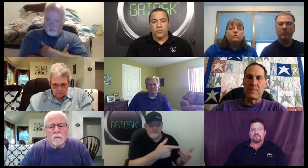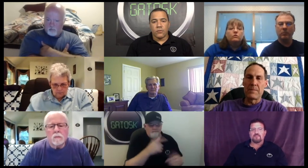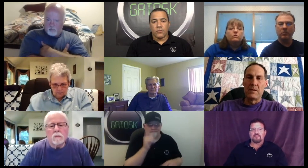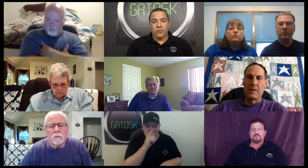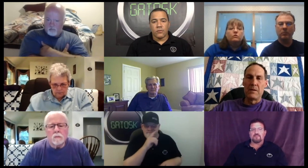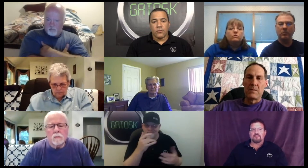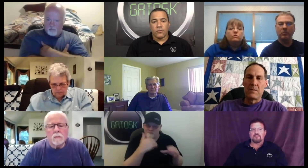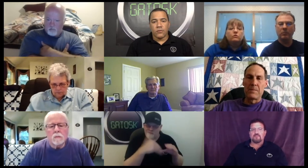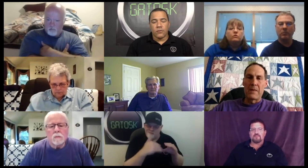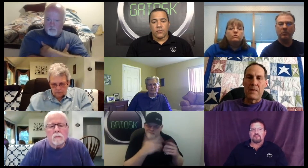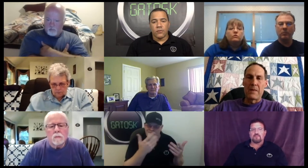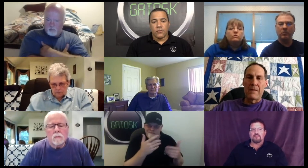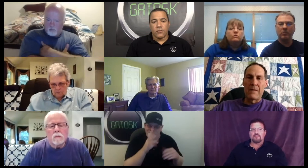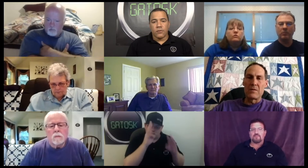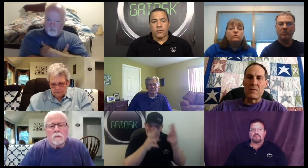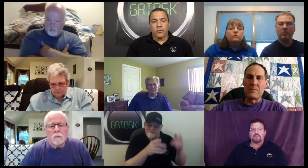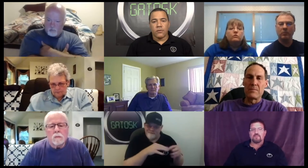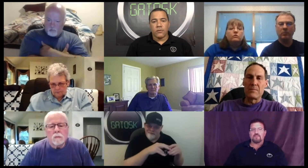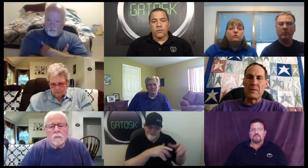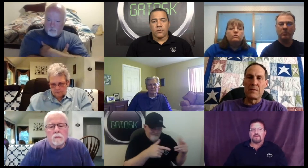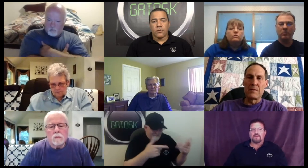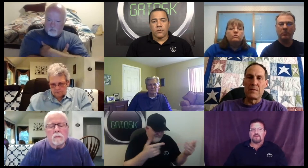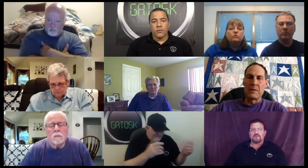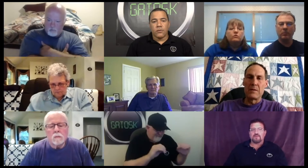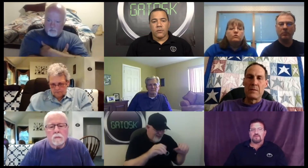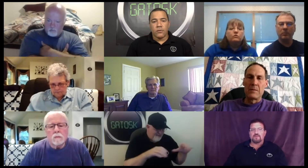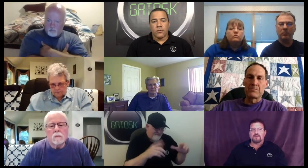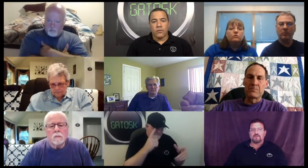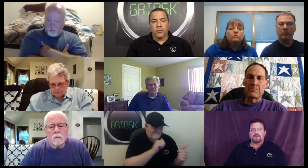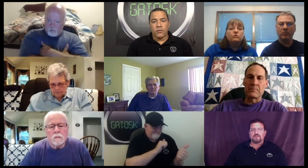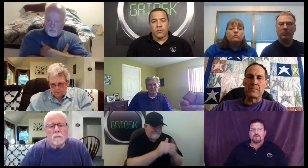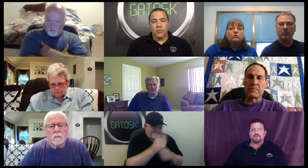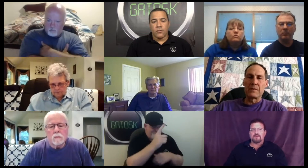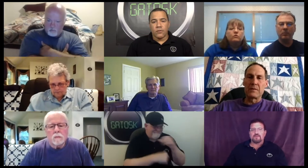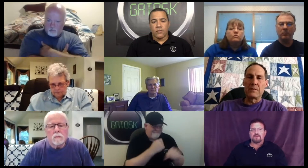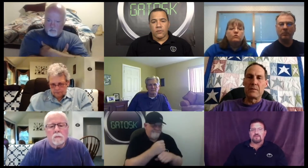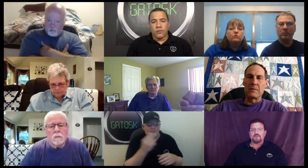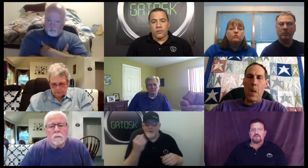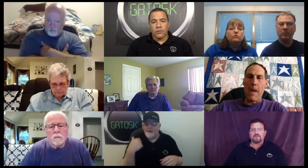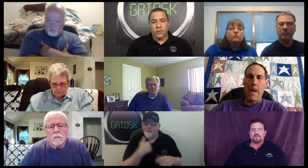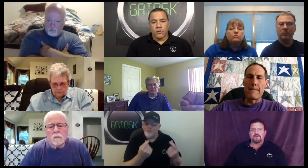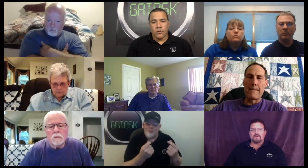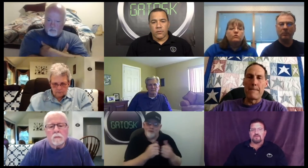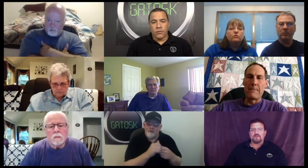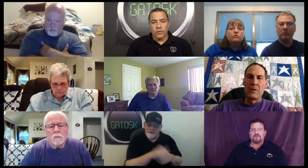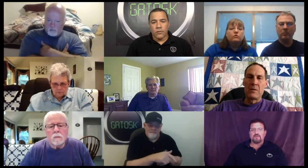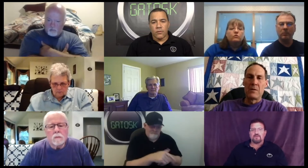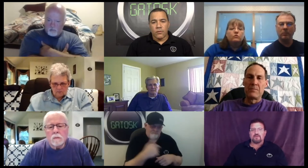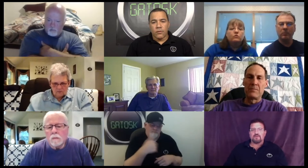here, kind of the fake emails and the made up, they have no activities and no activities past a